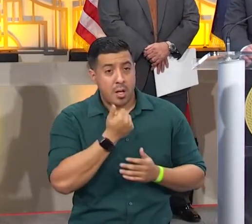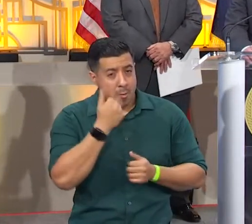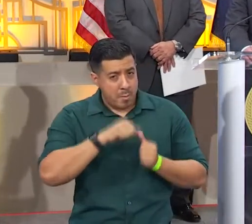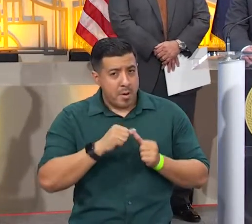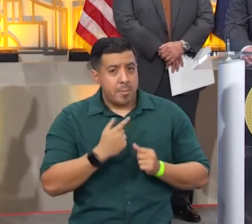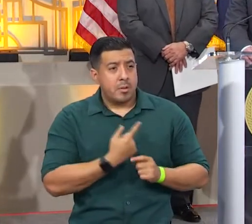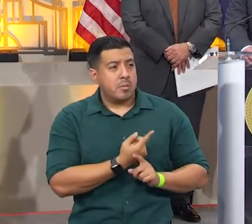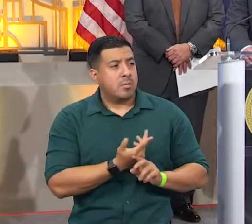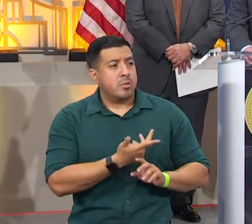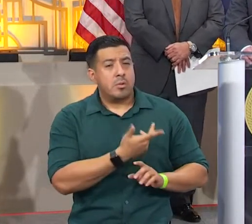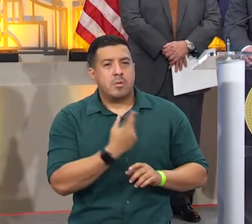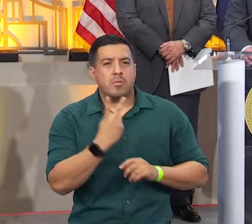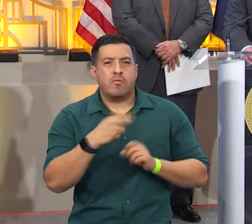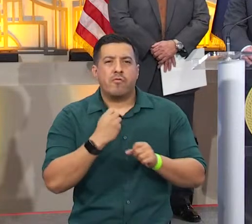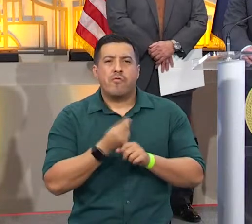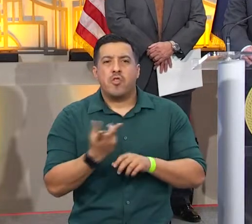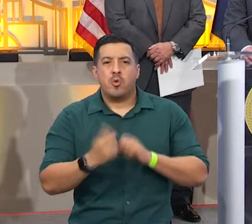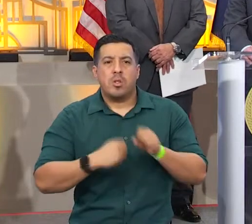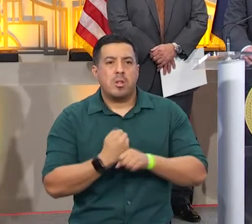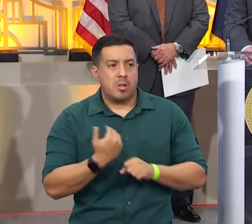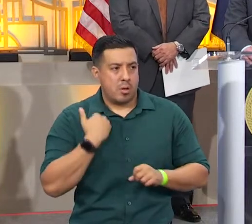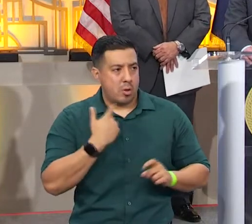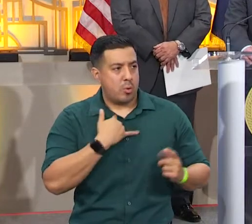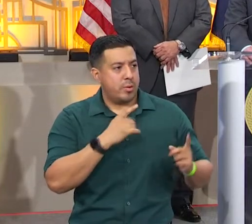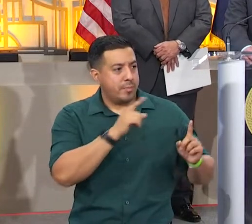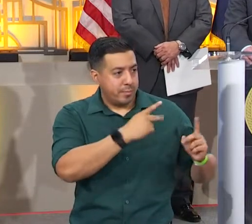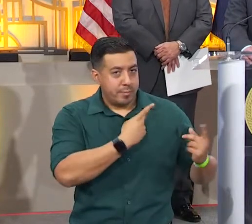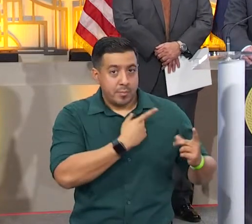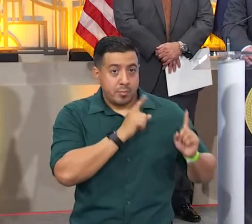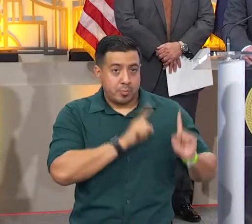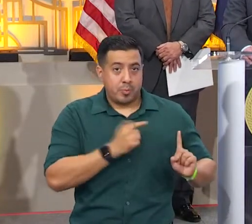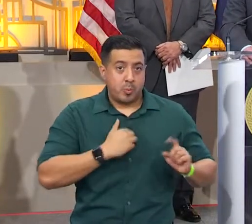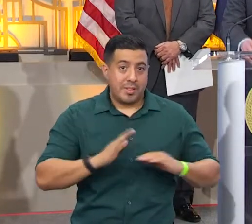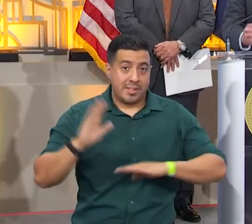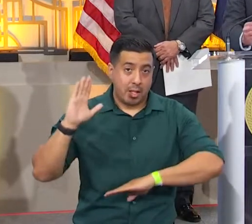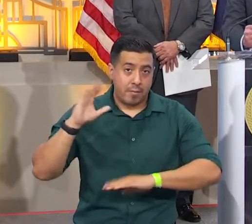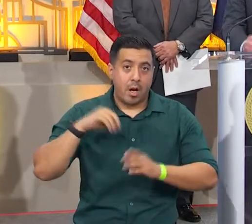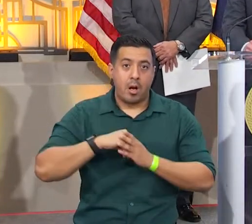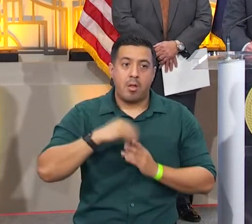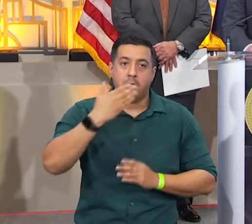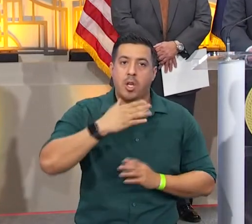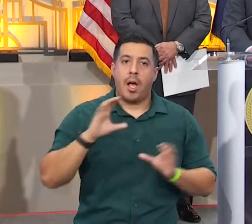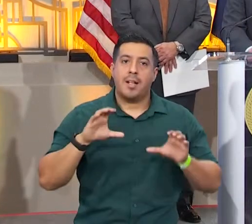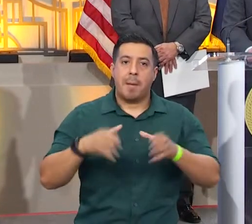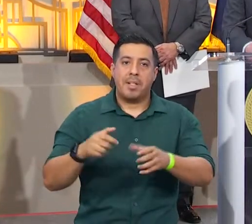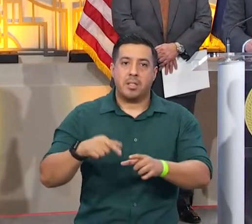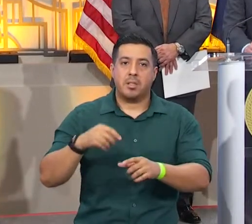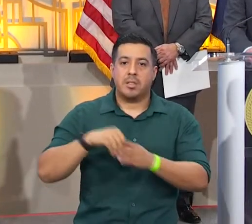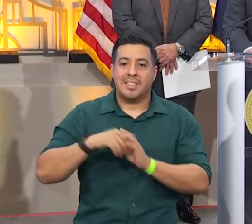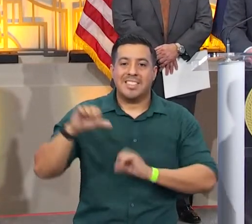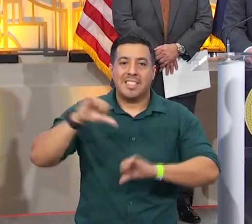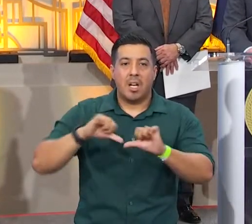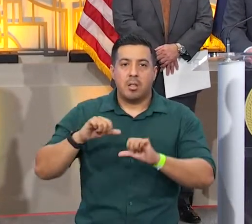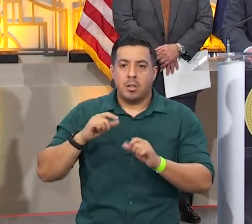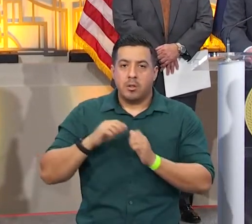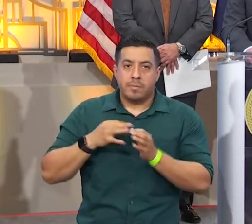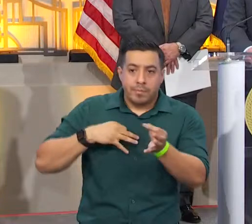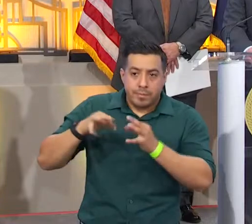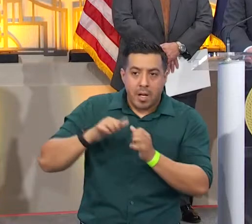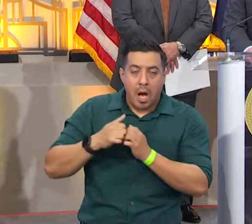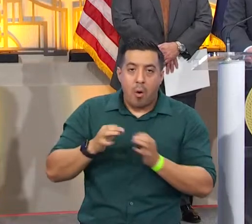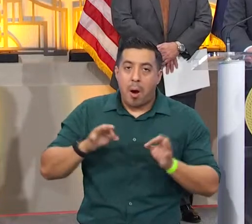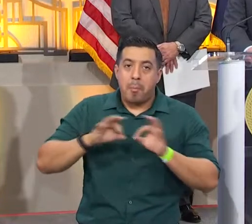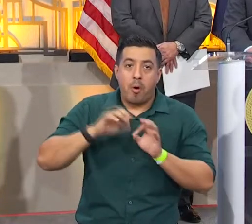were sitting next to each other in Washington, D.C., testifying before the Senate Committee of Science on the importance of